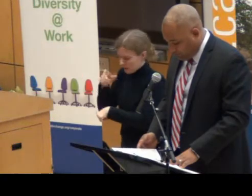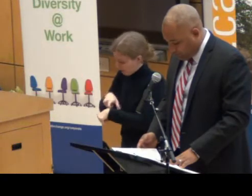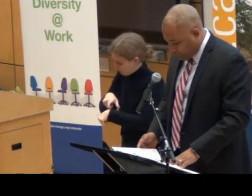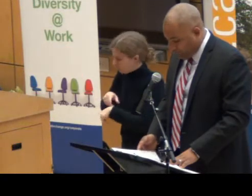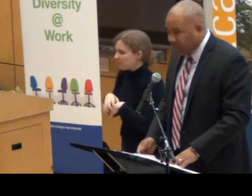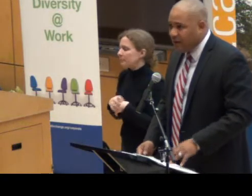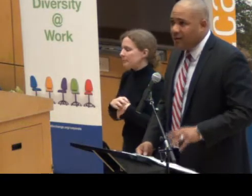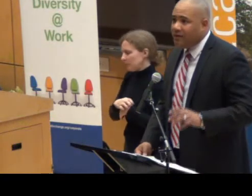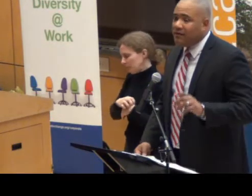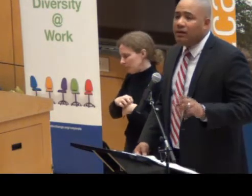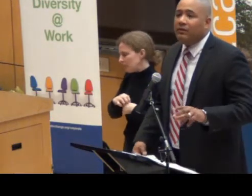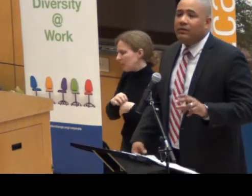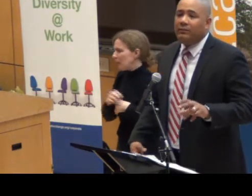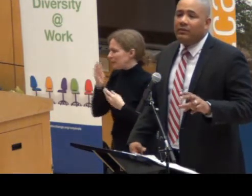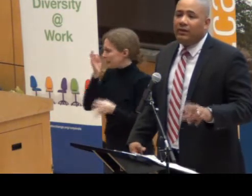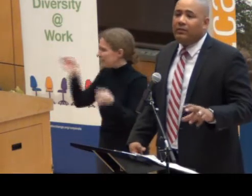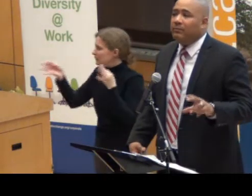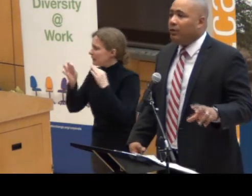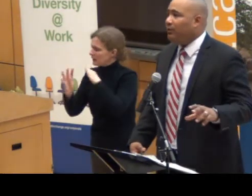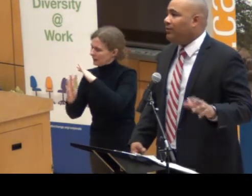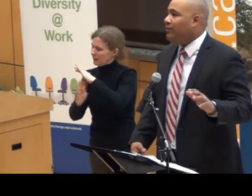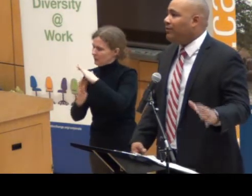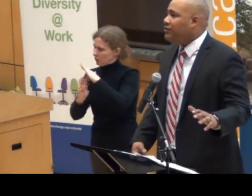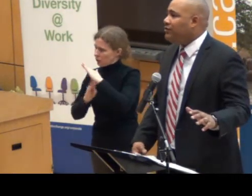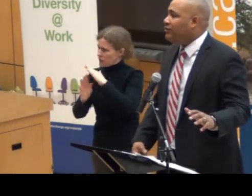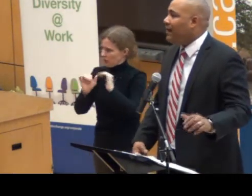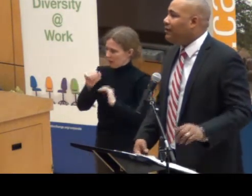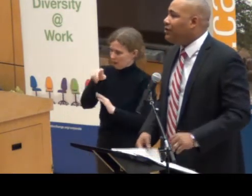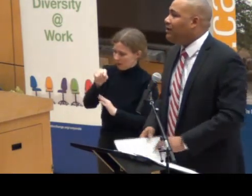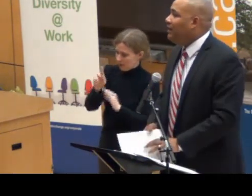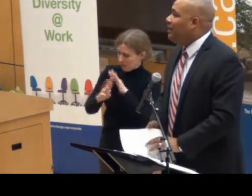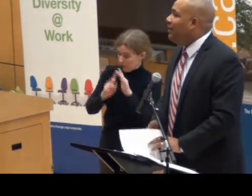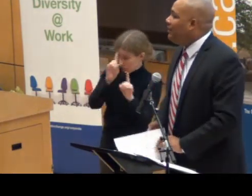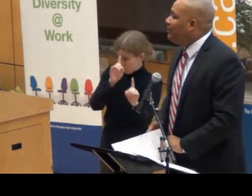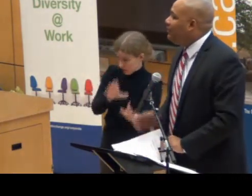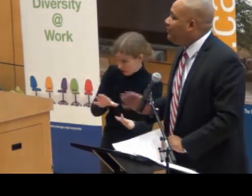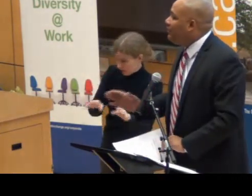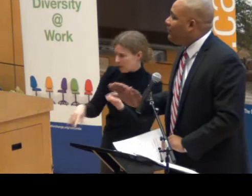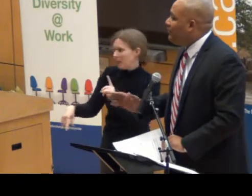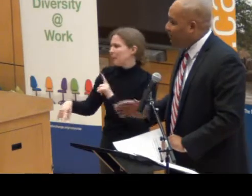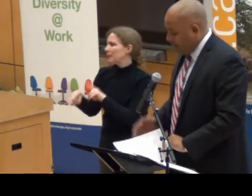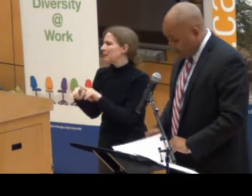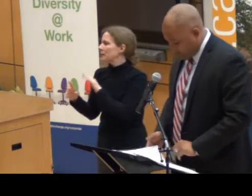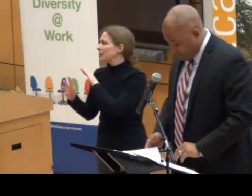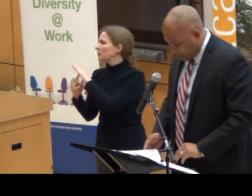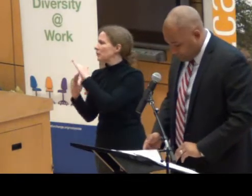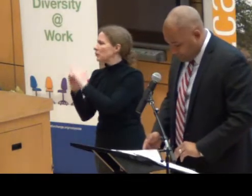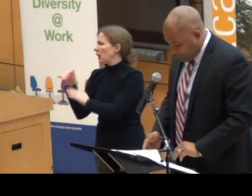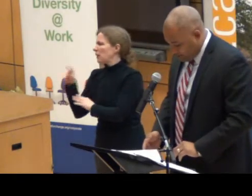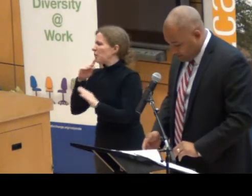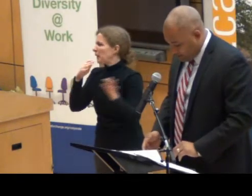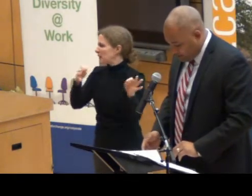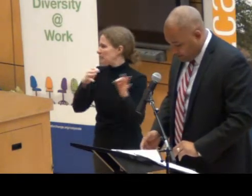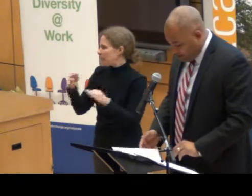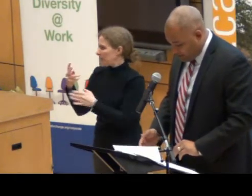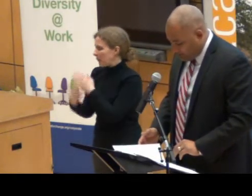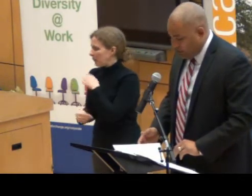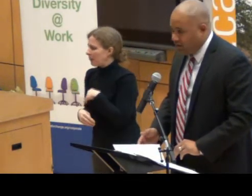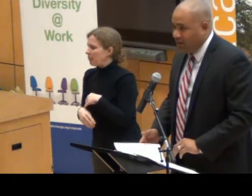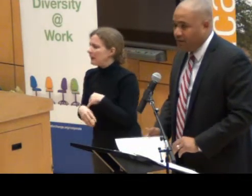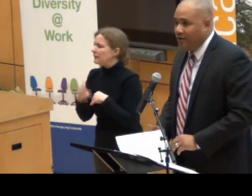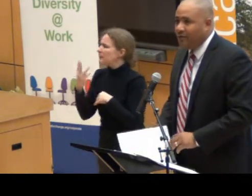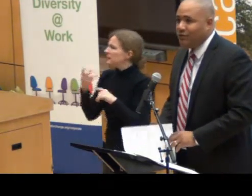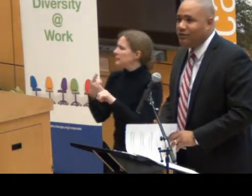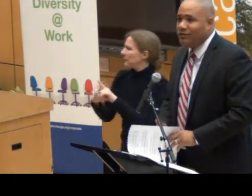of this province. And I'm going to tell you a little bit about both, the immigration strategy, and I'm going to tell you a little bit about the act. So 16 months